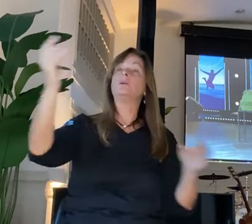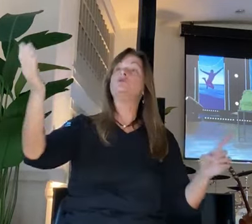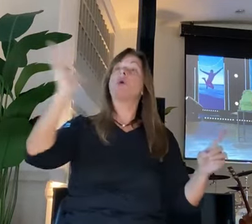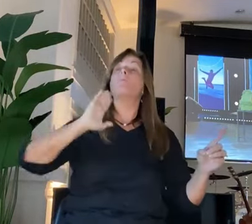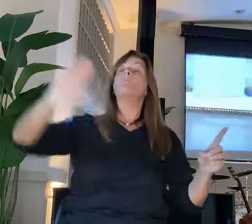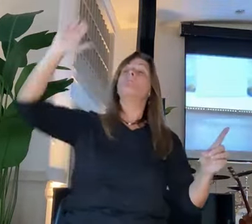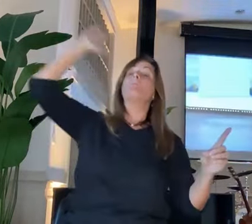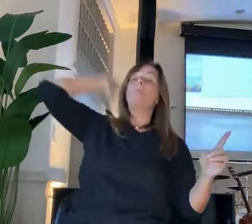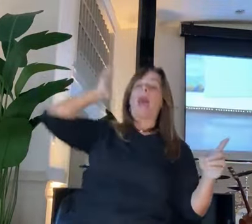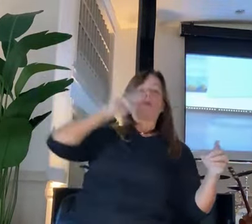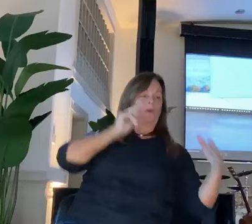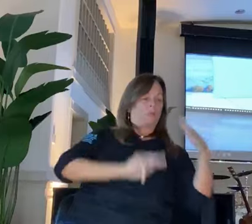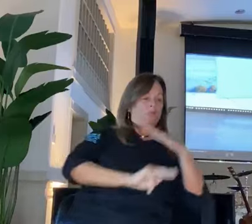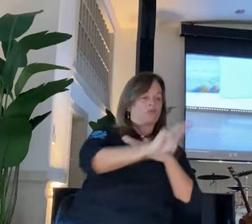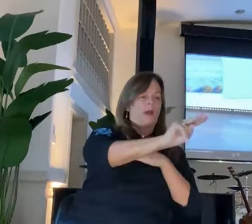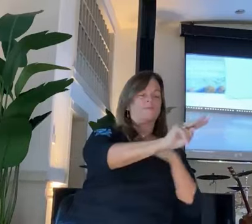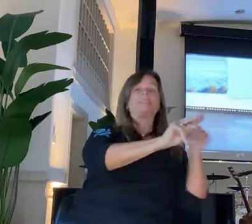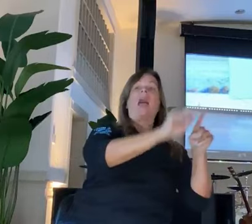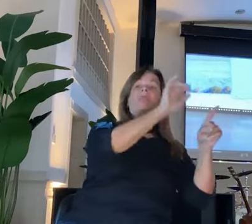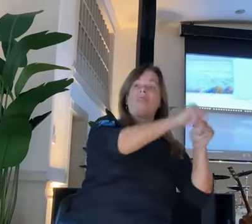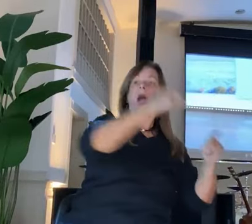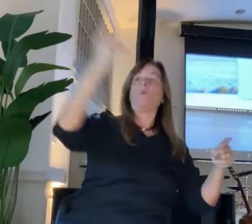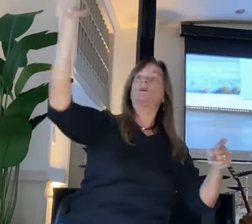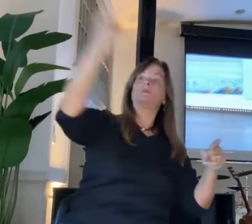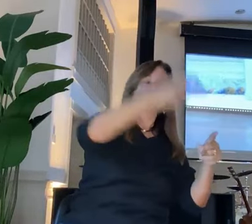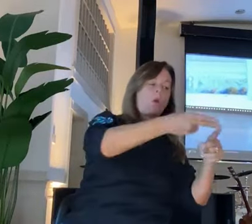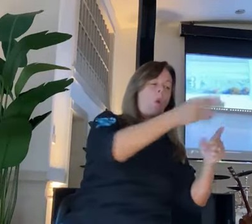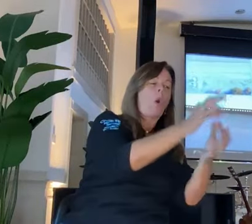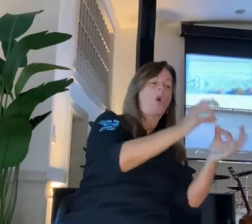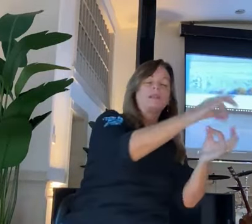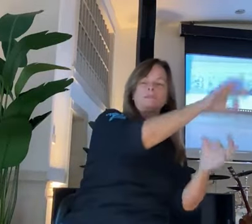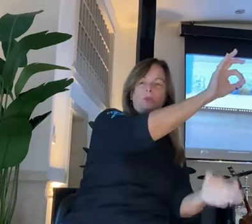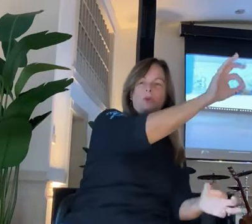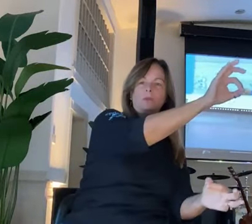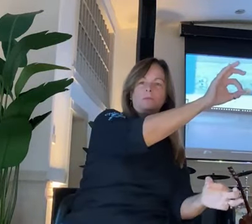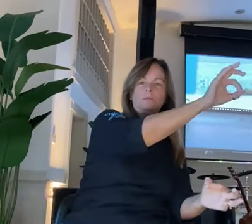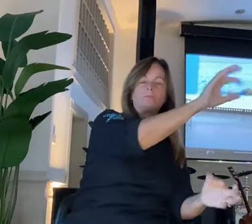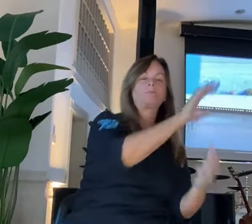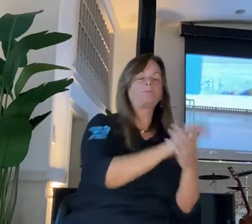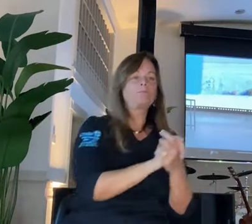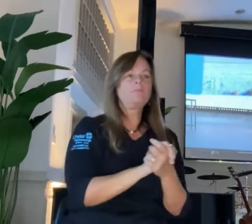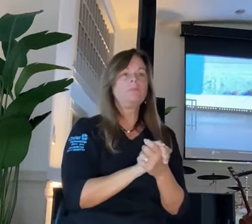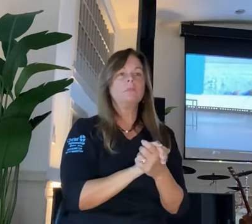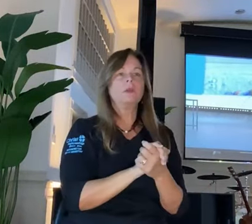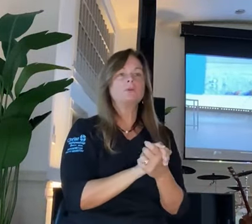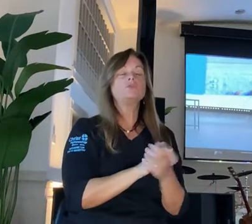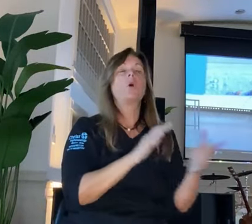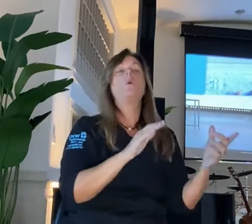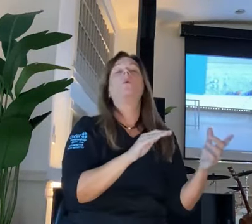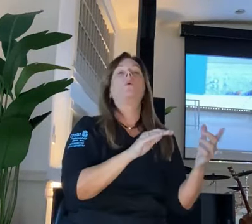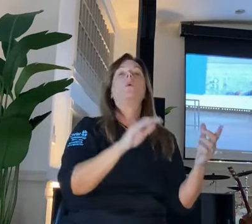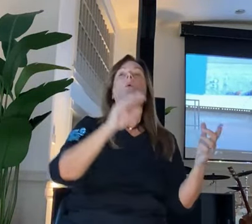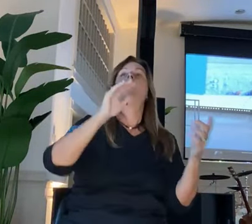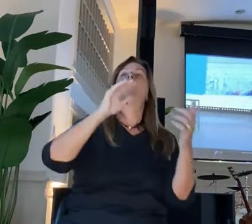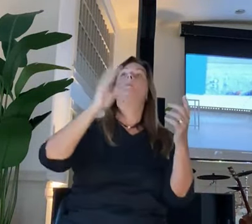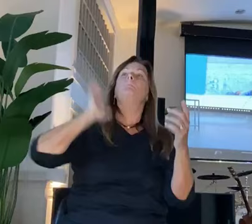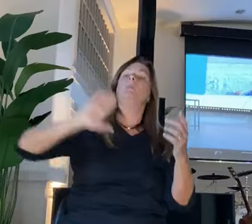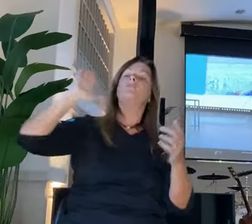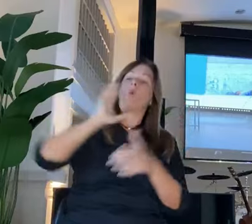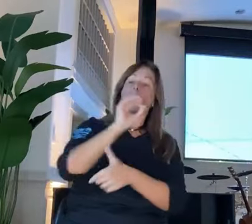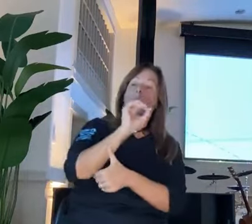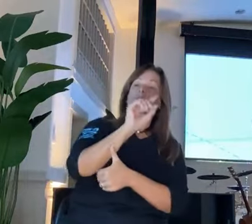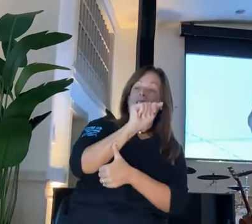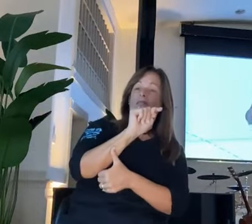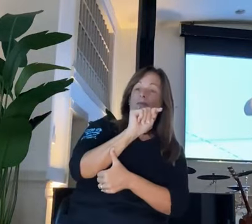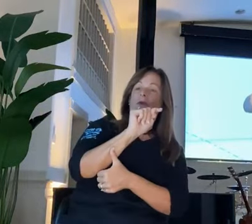coming a day when the Holy Spirit is going to be poured out not just on priests and prophets, but on all people, sons and